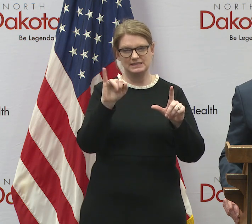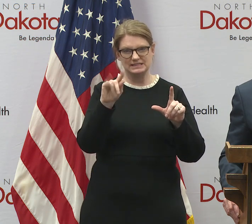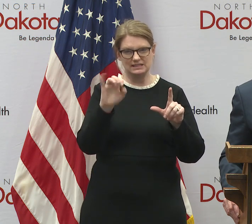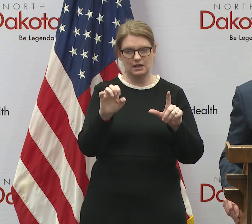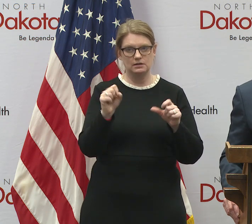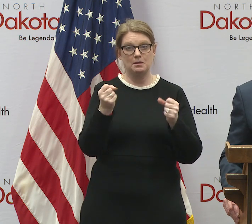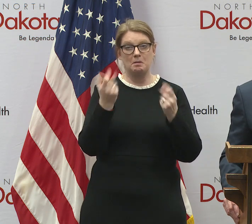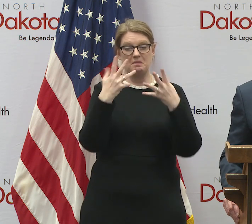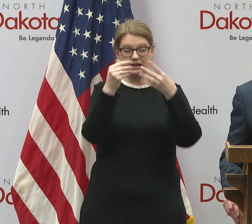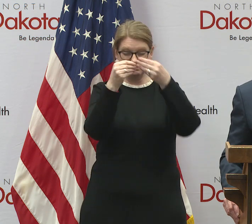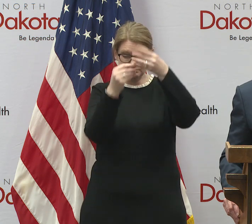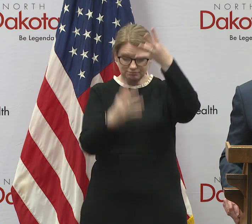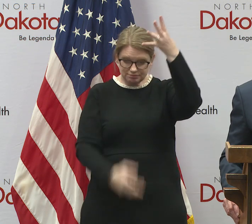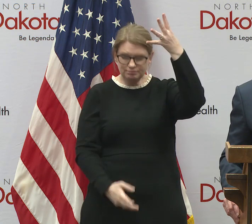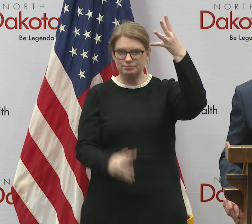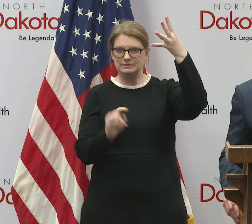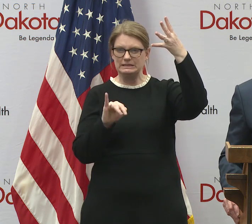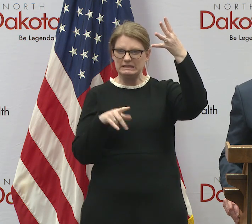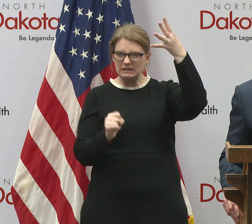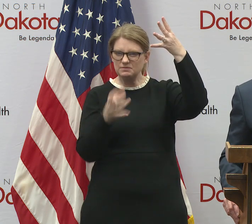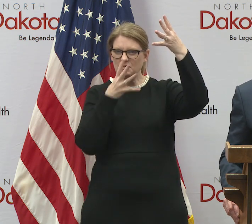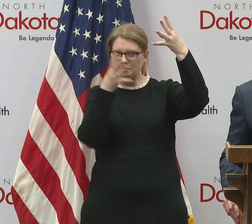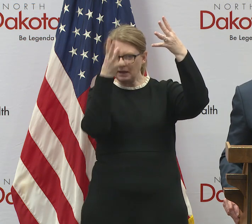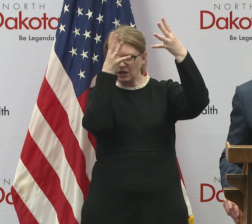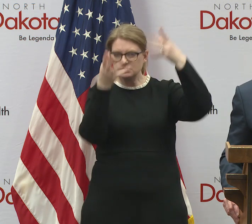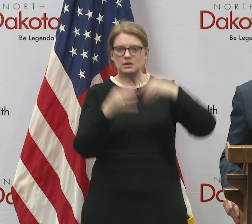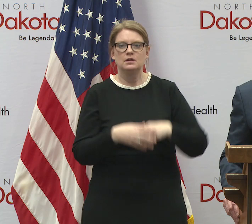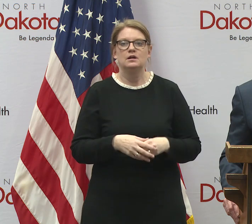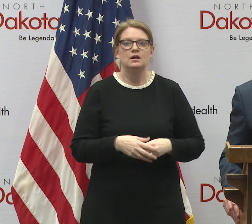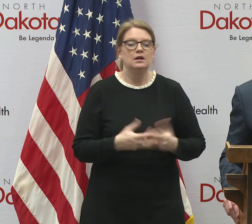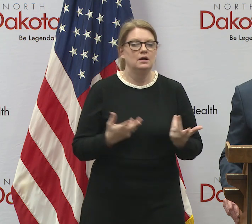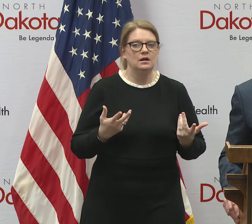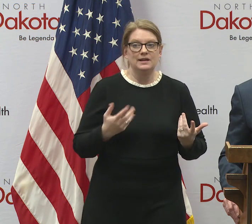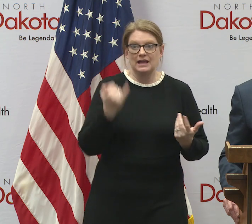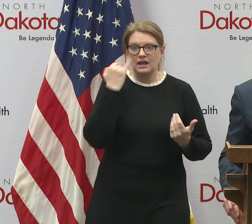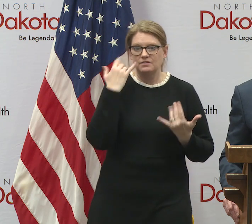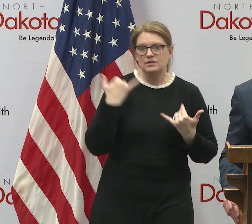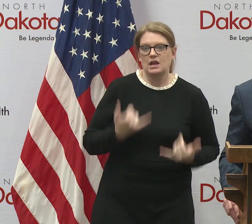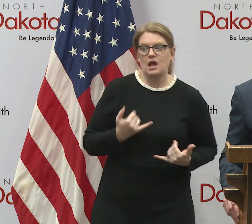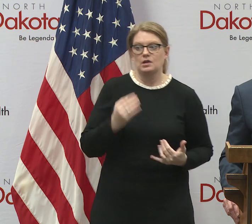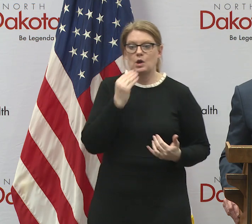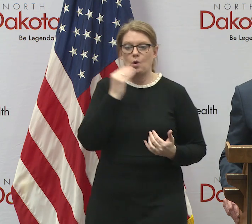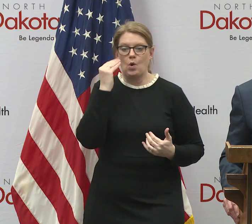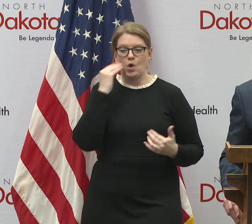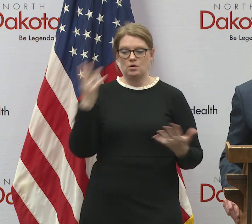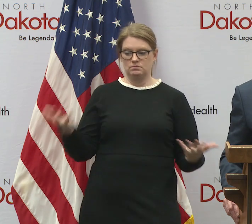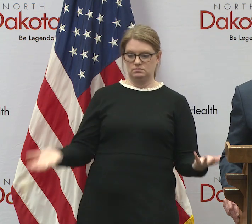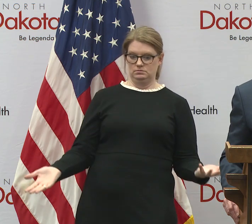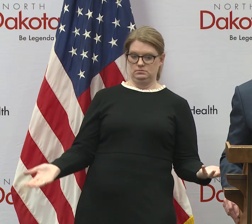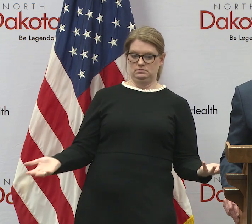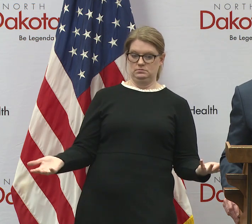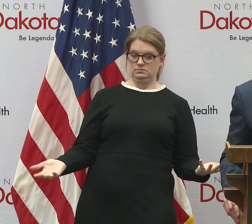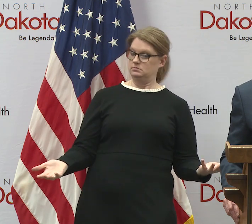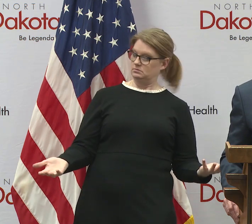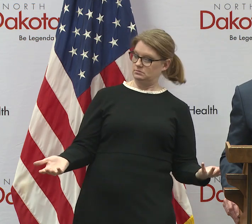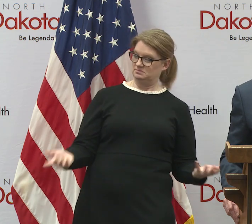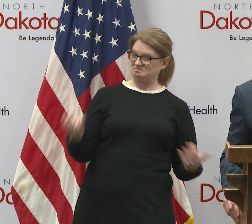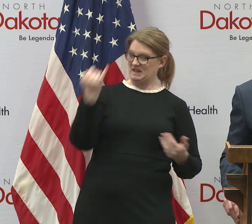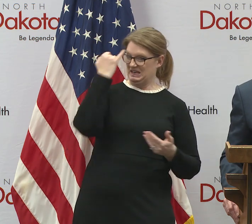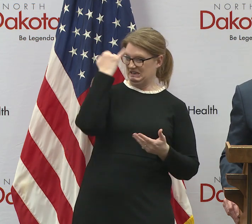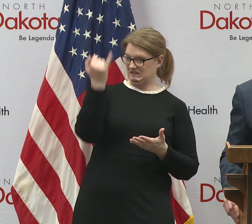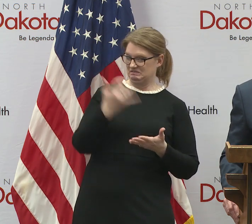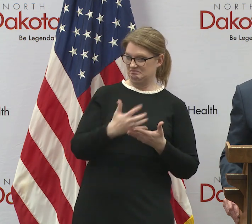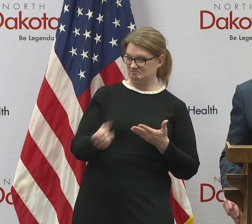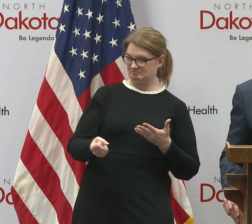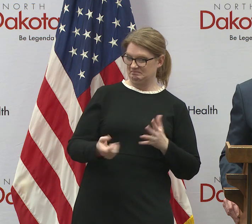of tips for parents. If you haven't been there and you're home now and you're at, kind of going, hey, I'm running out of ideas on how to